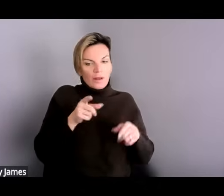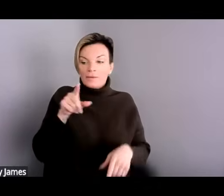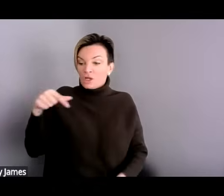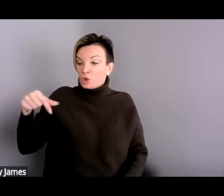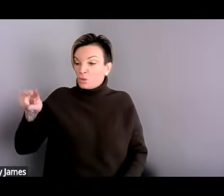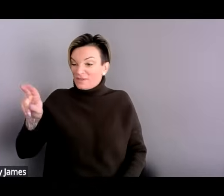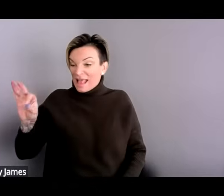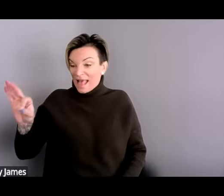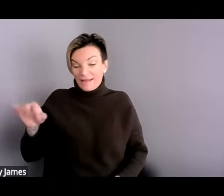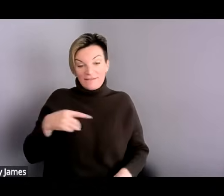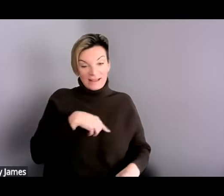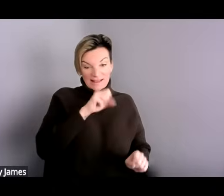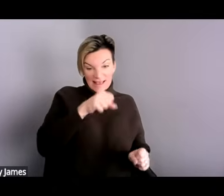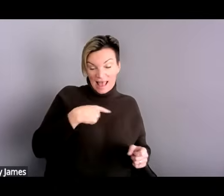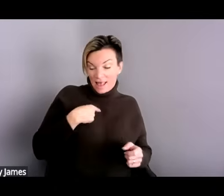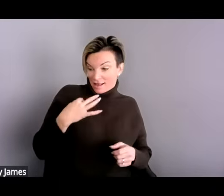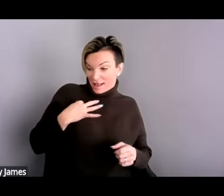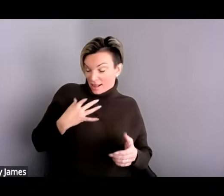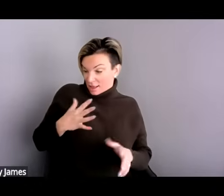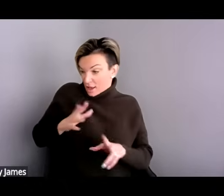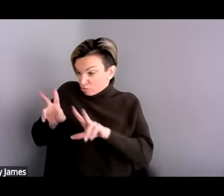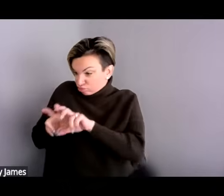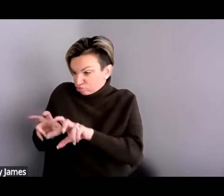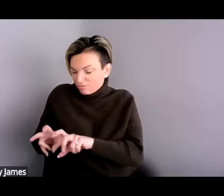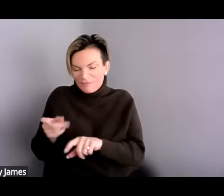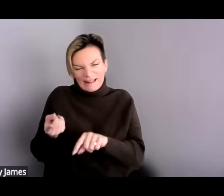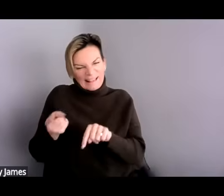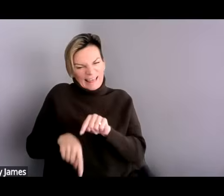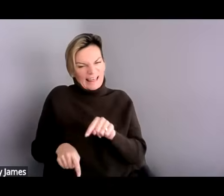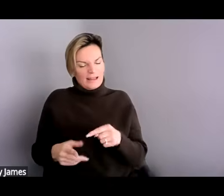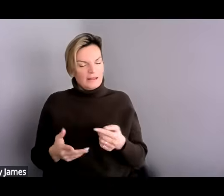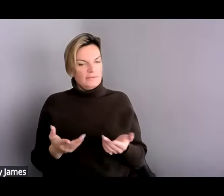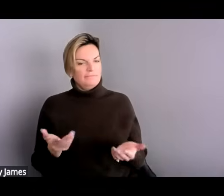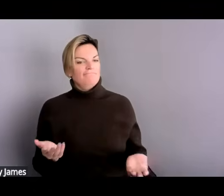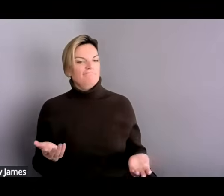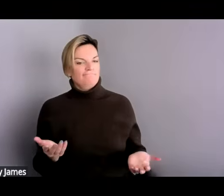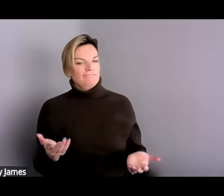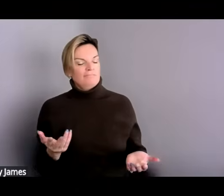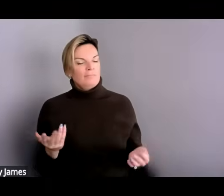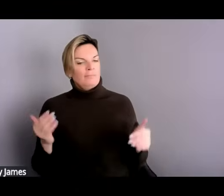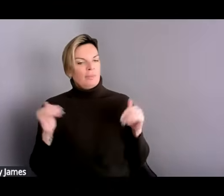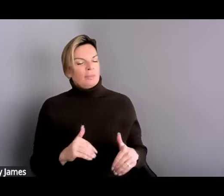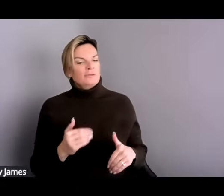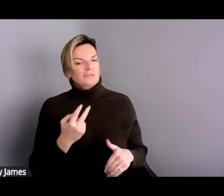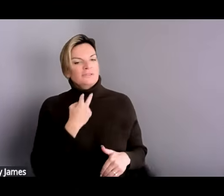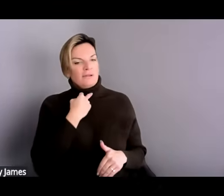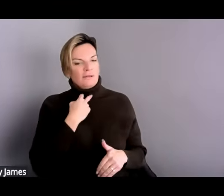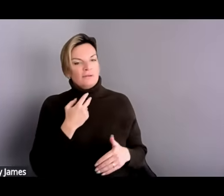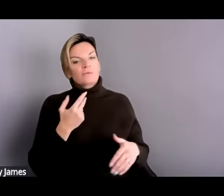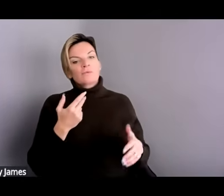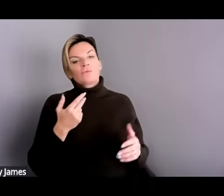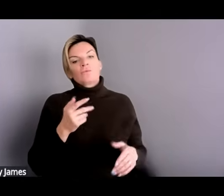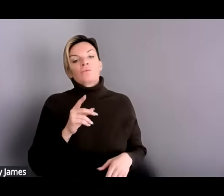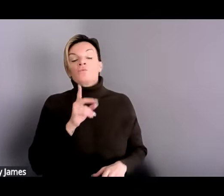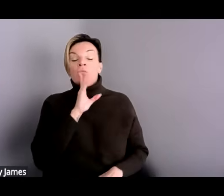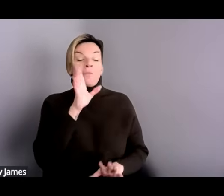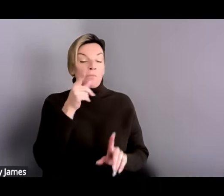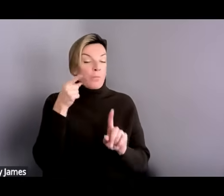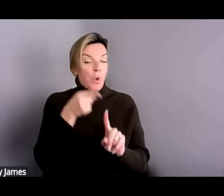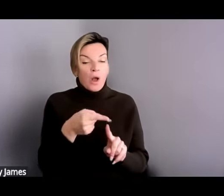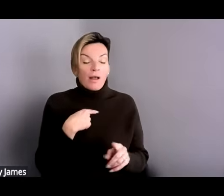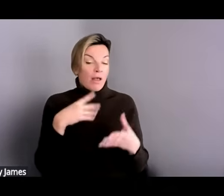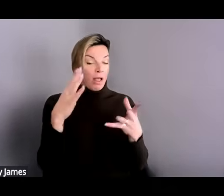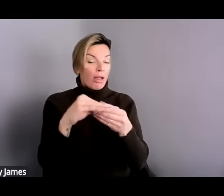problematic. The second thing that I would say here is, I think that my conversations are just to us as a board,